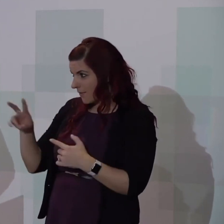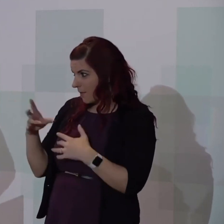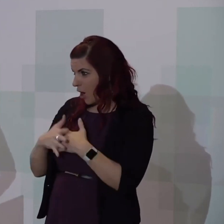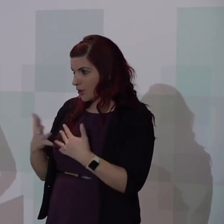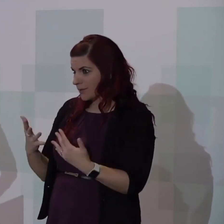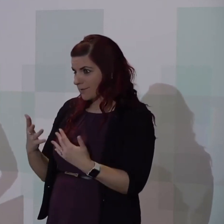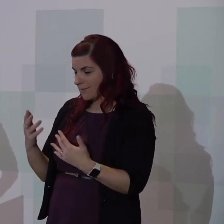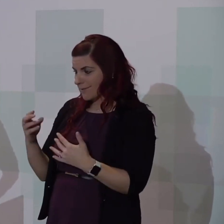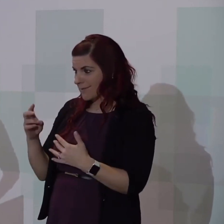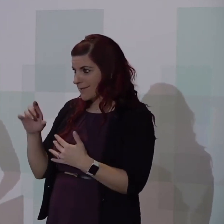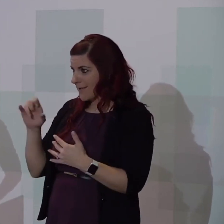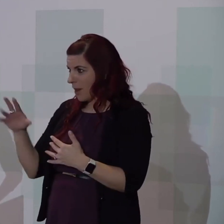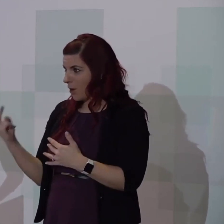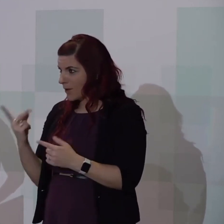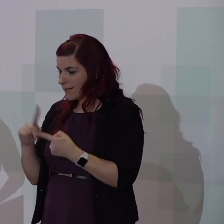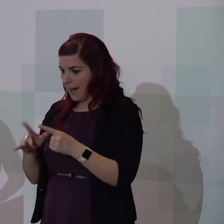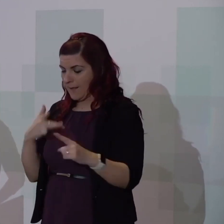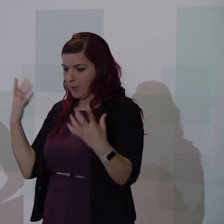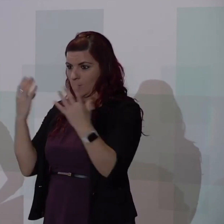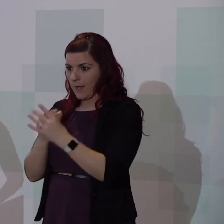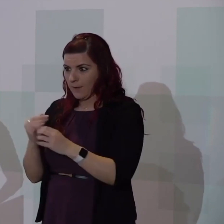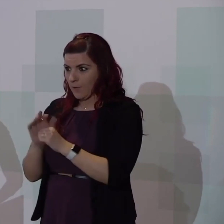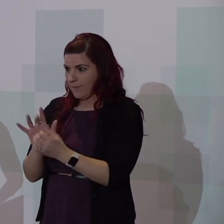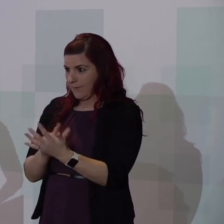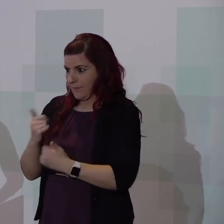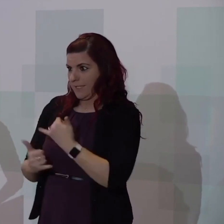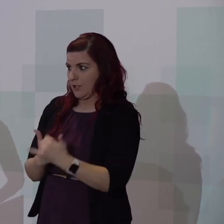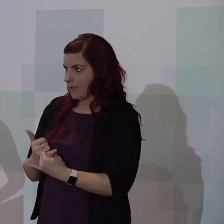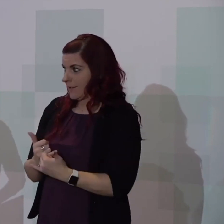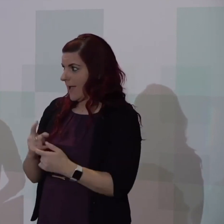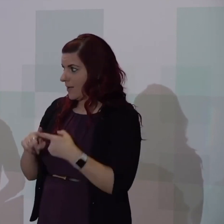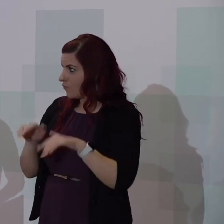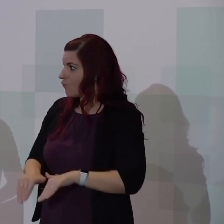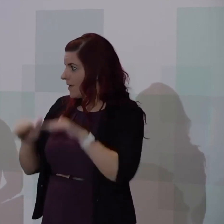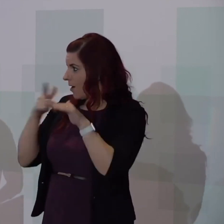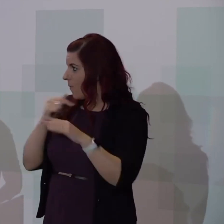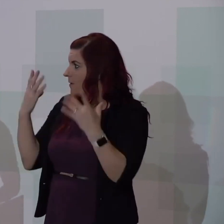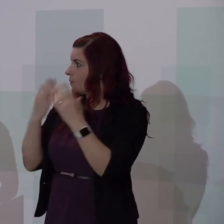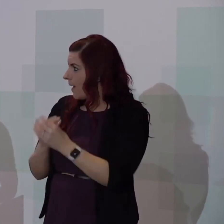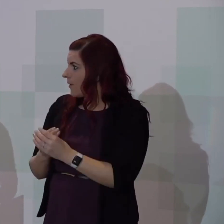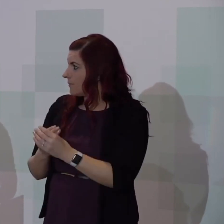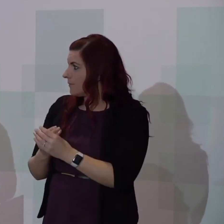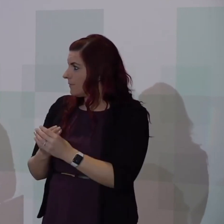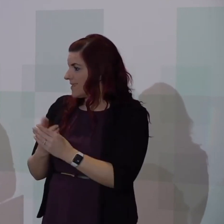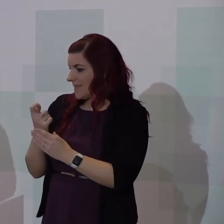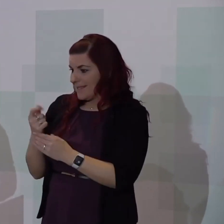other, living together for 15 years, and raising our boys together since they were born.